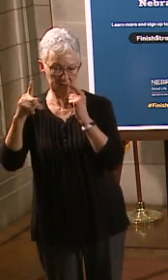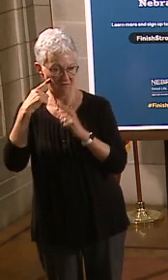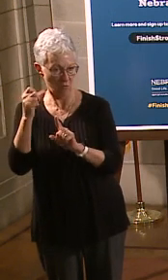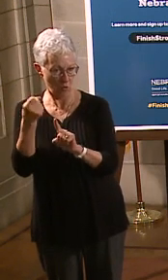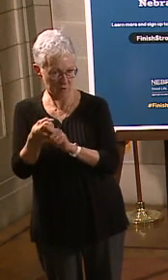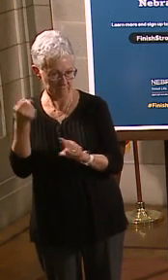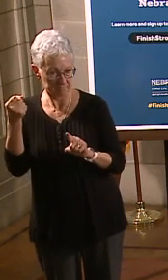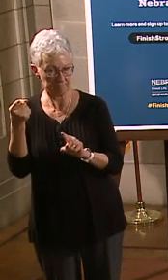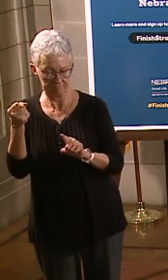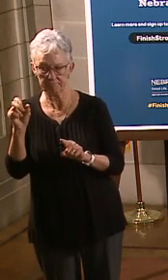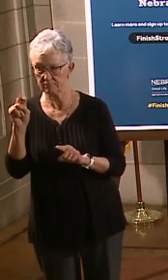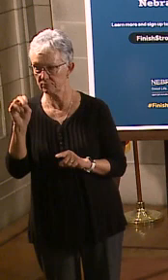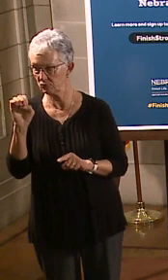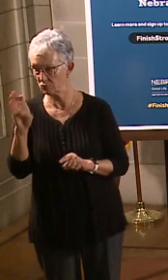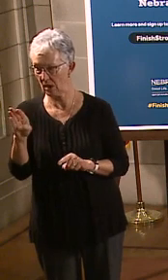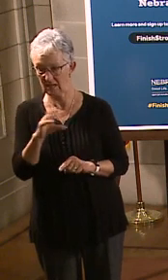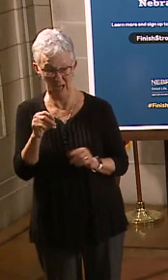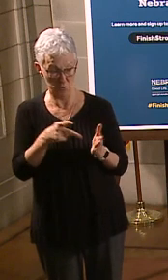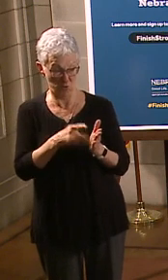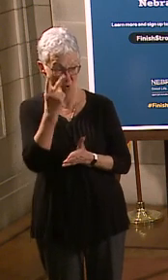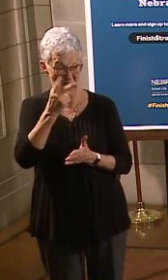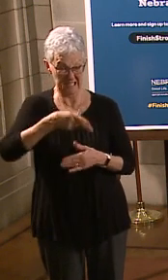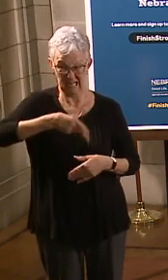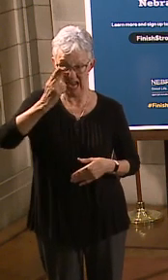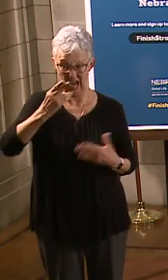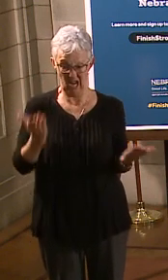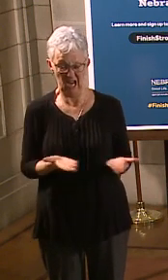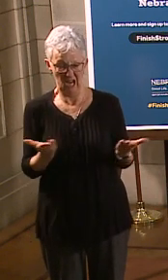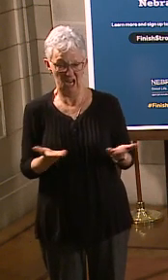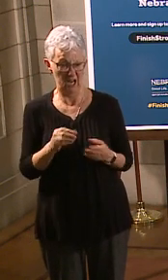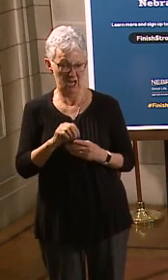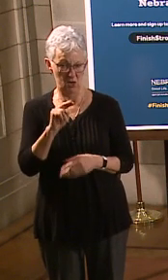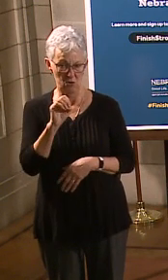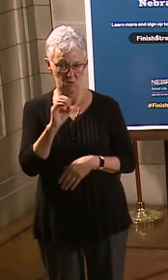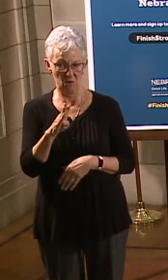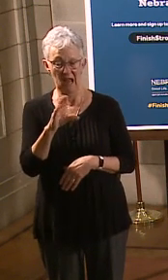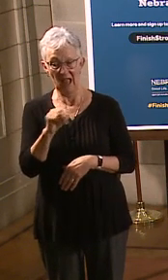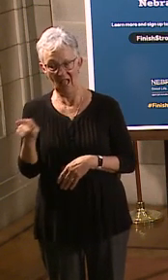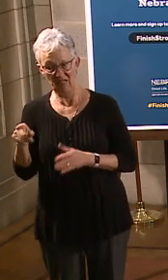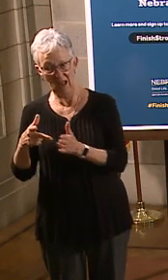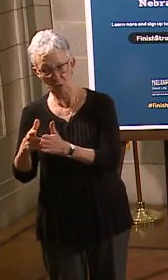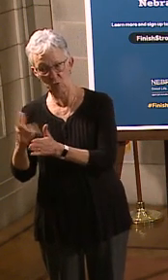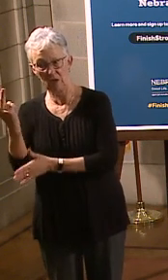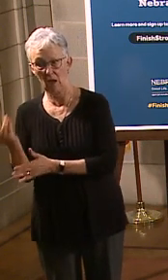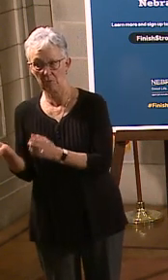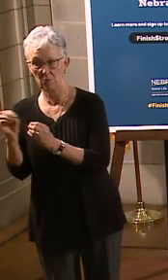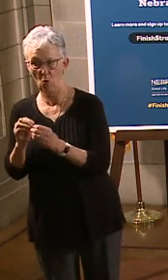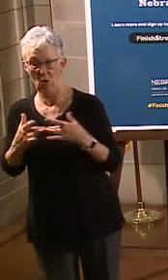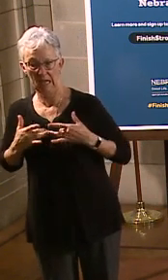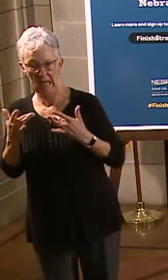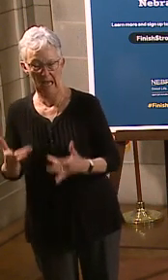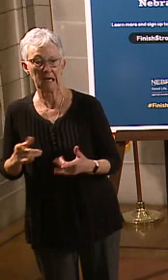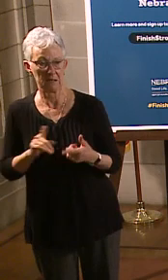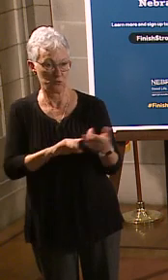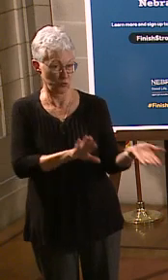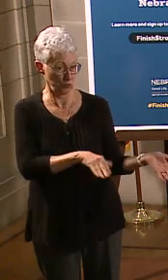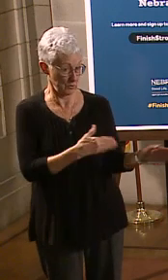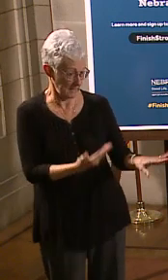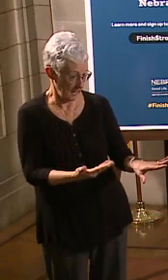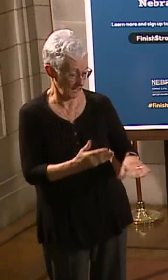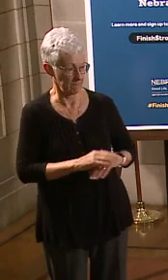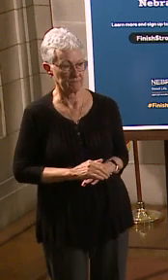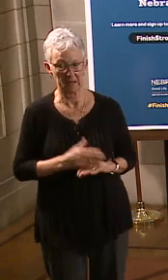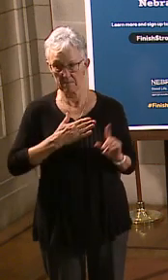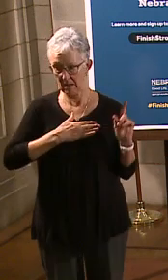here in Nebraska. And they face 2.3 times greater risk for death. The impact for me has really hit home too, because my father's